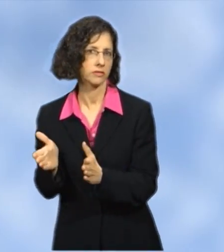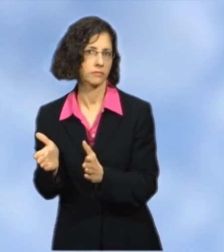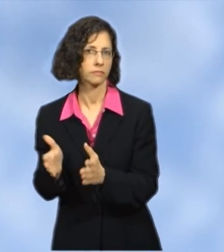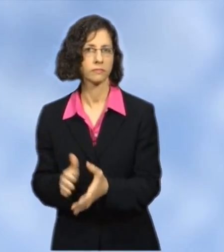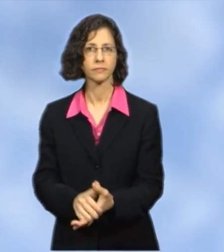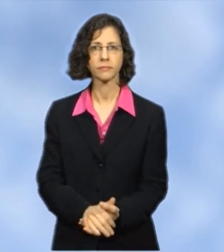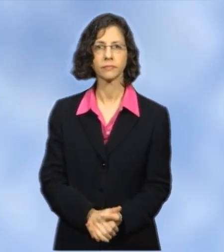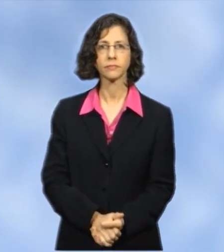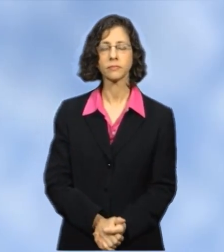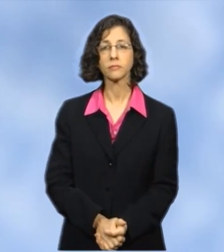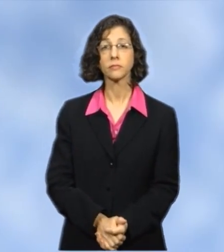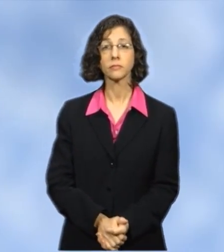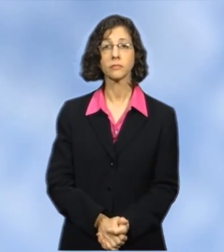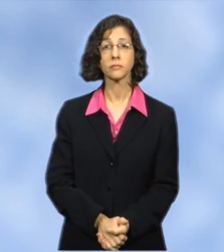pills, among other methods.